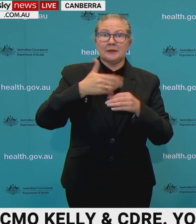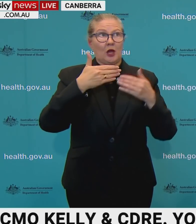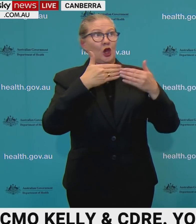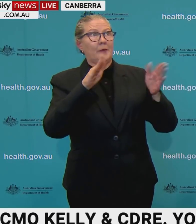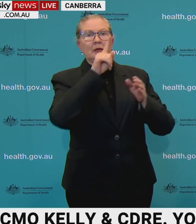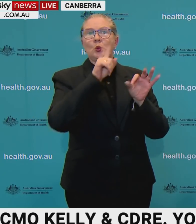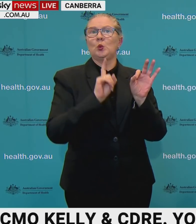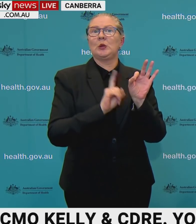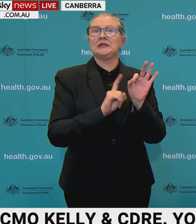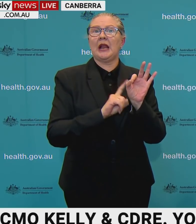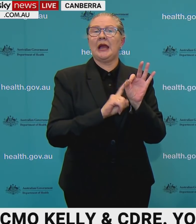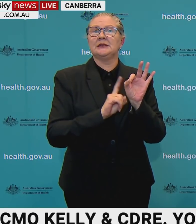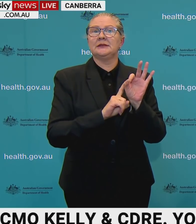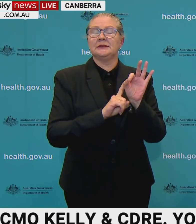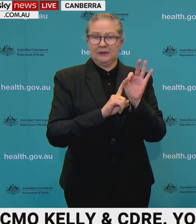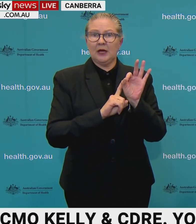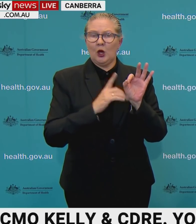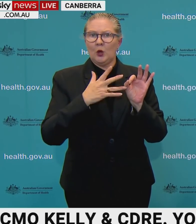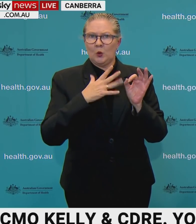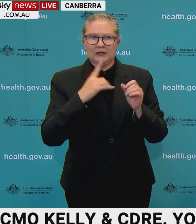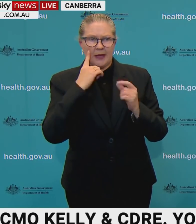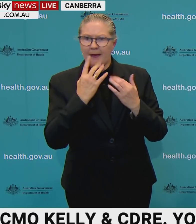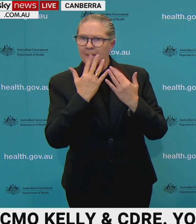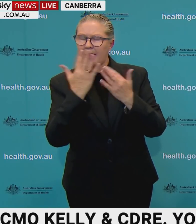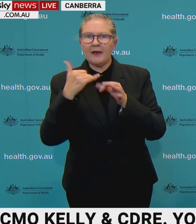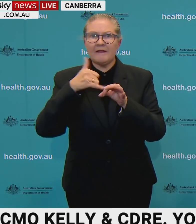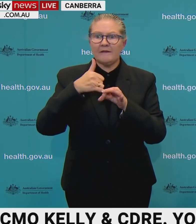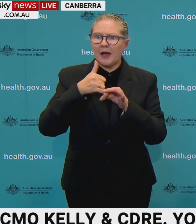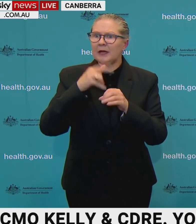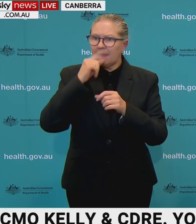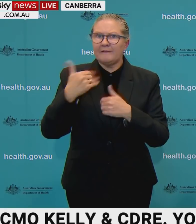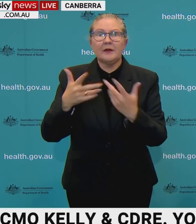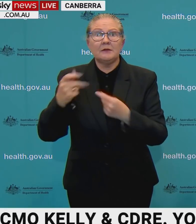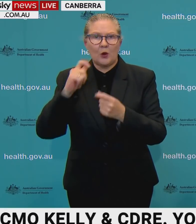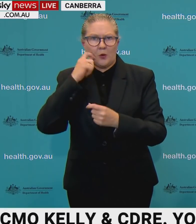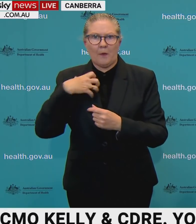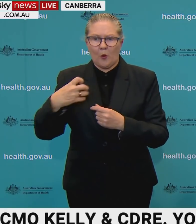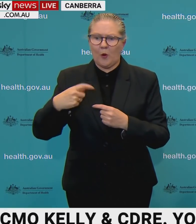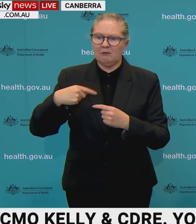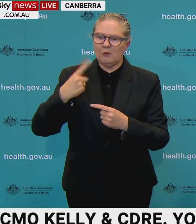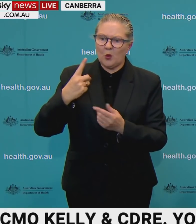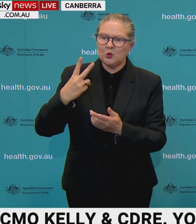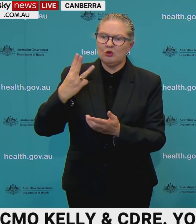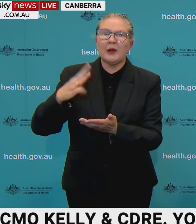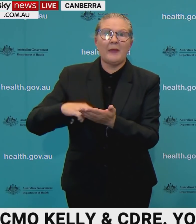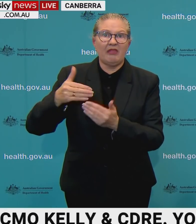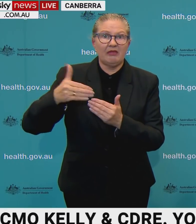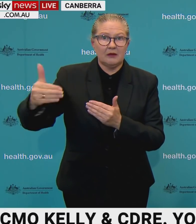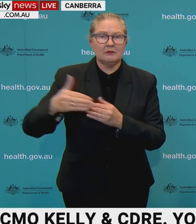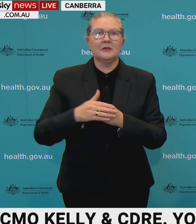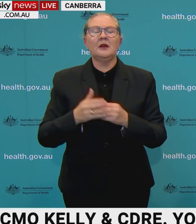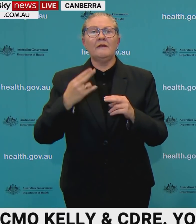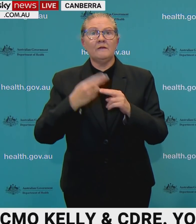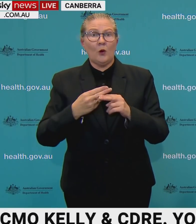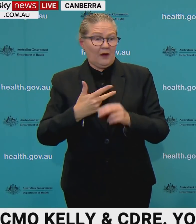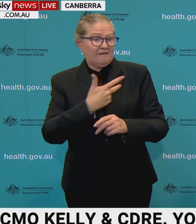Queensland, and again, we expect to see the number of pharmacies increase over the coming months. In terms of our vaccine workforce providers, we